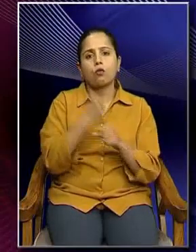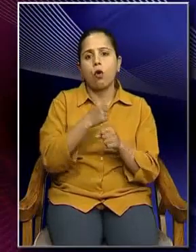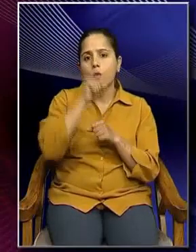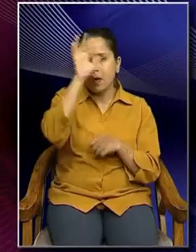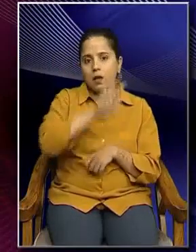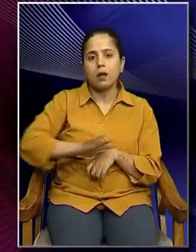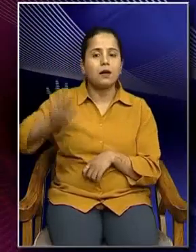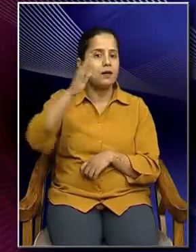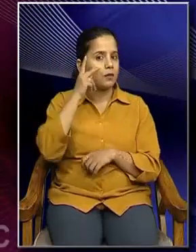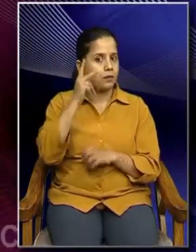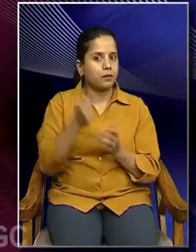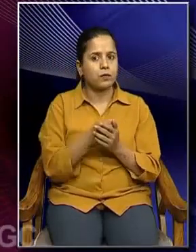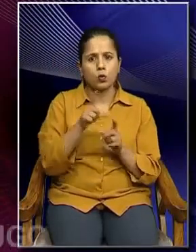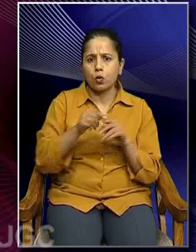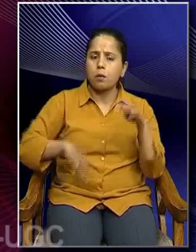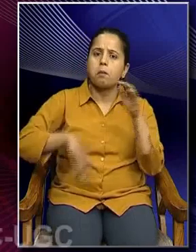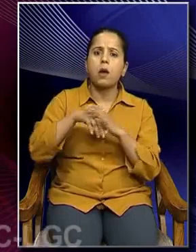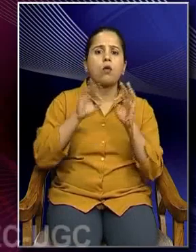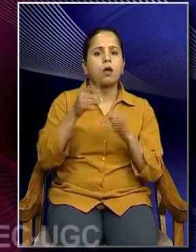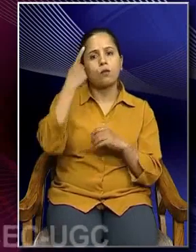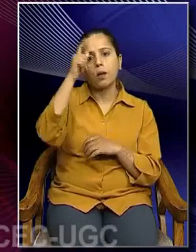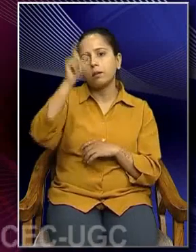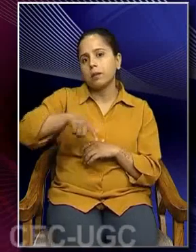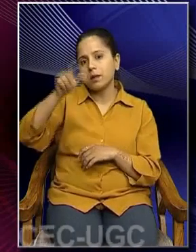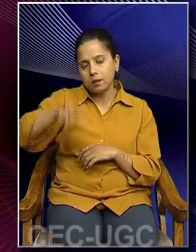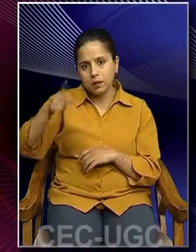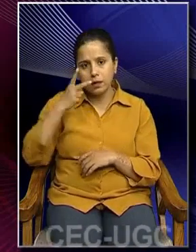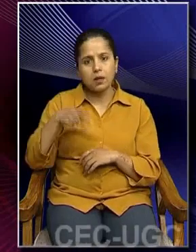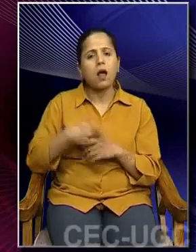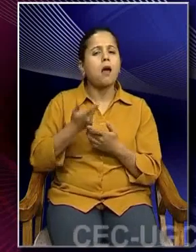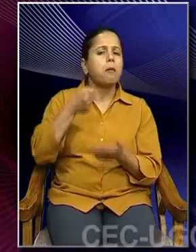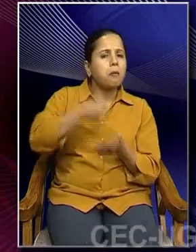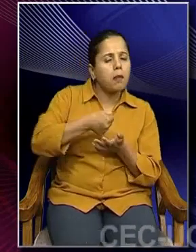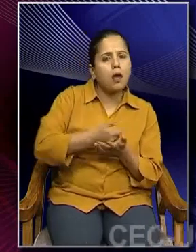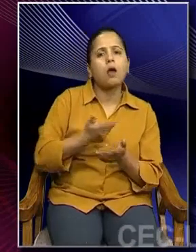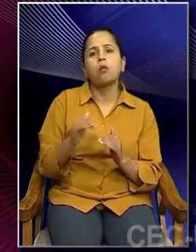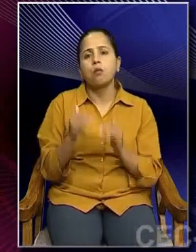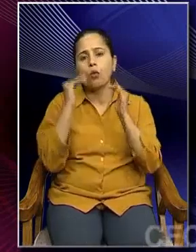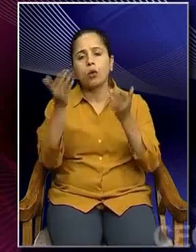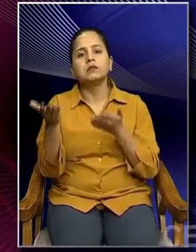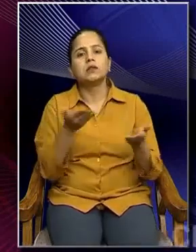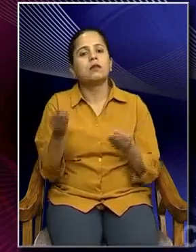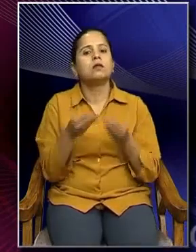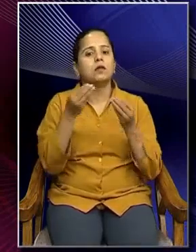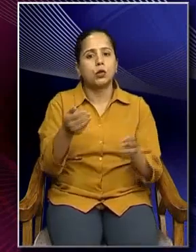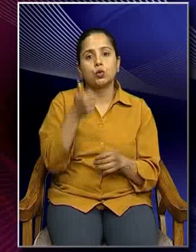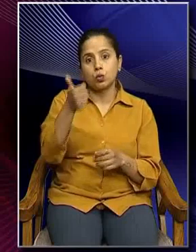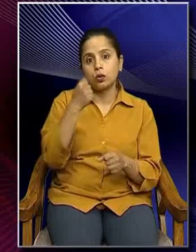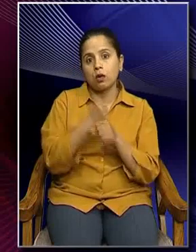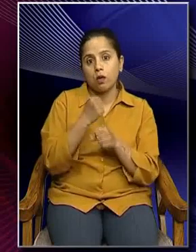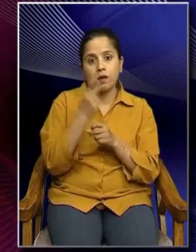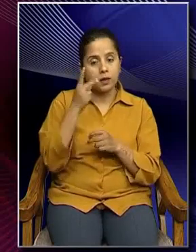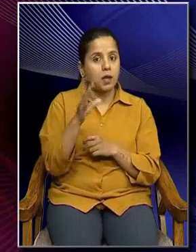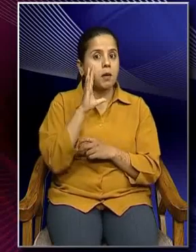to do maximum for the people. So minimum governance, maximum delivery of services. So good governance is very